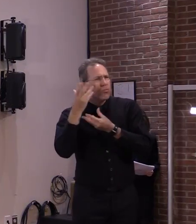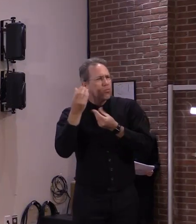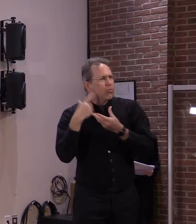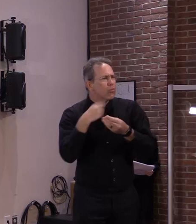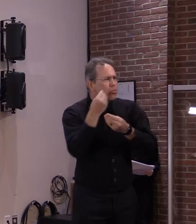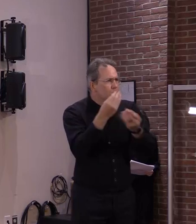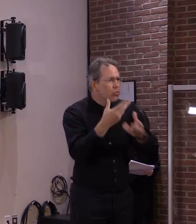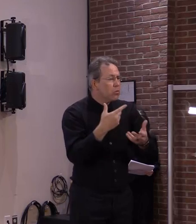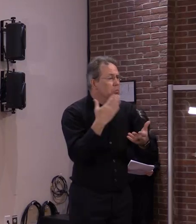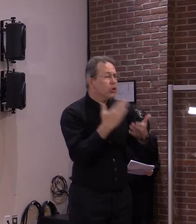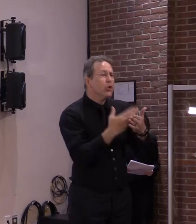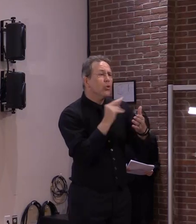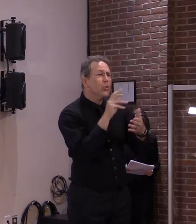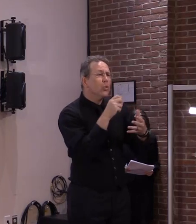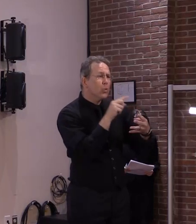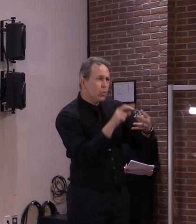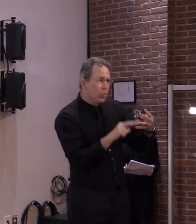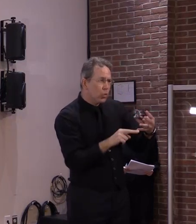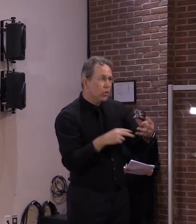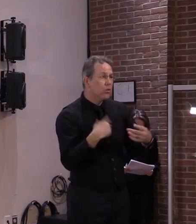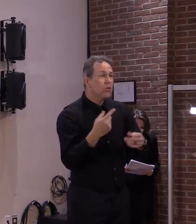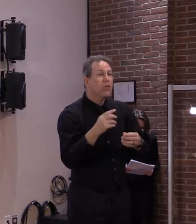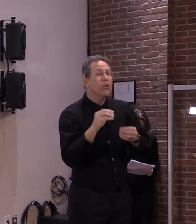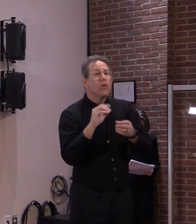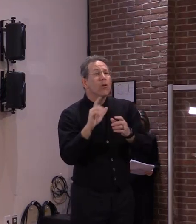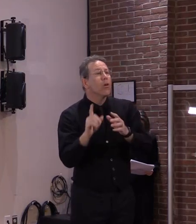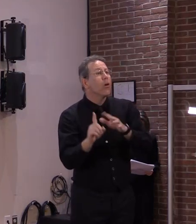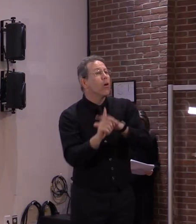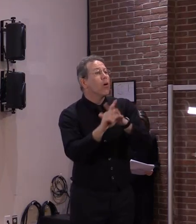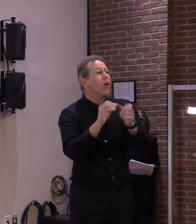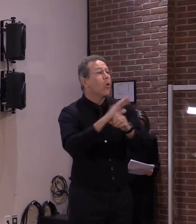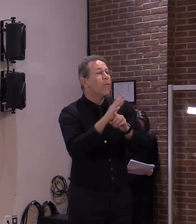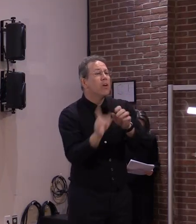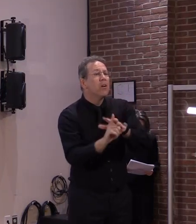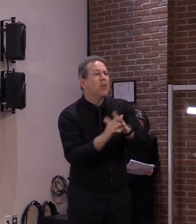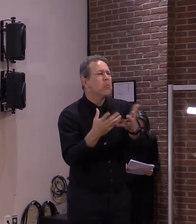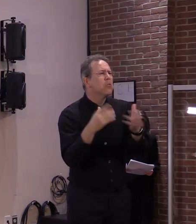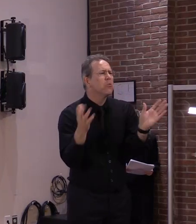case numbers in the 60s to highs in the hundreds.